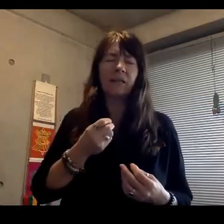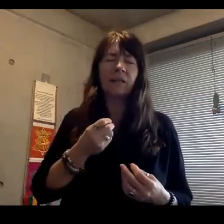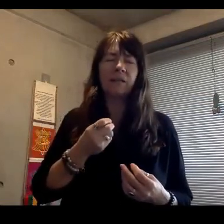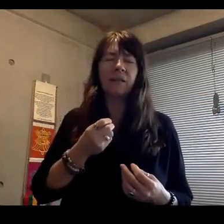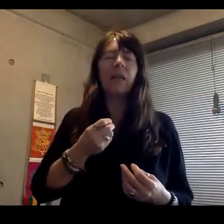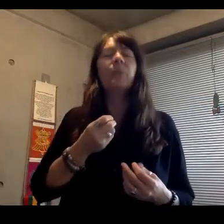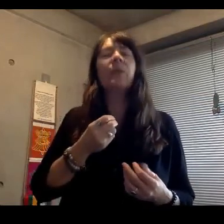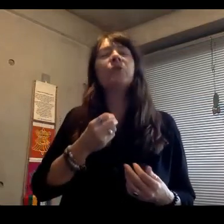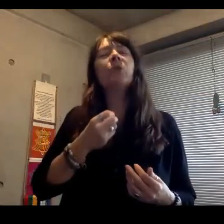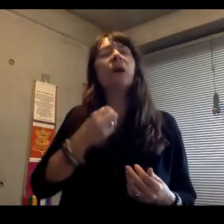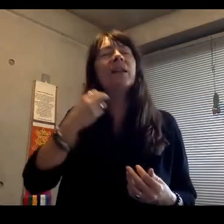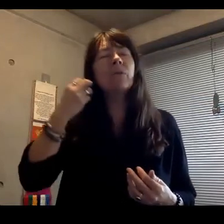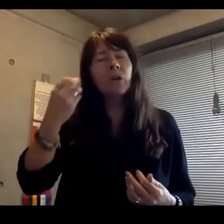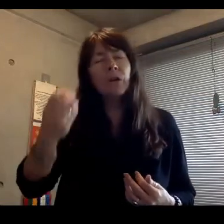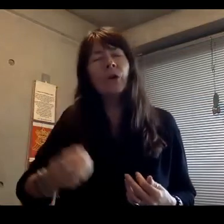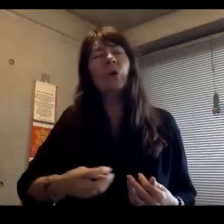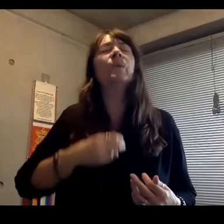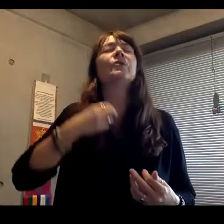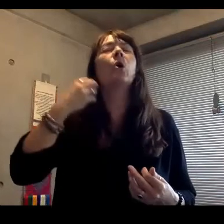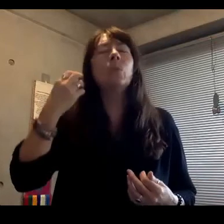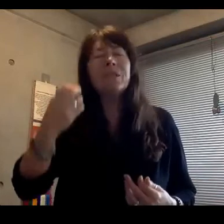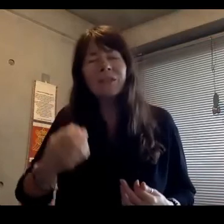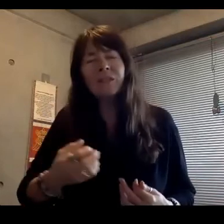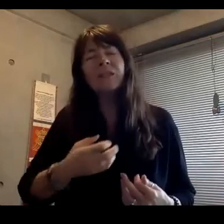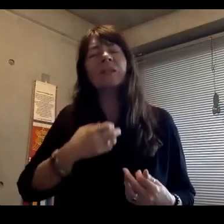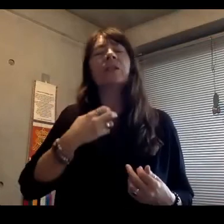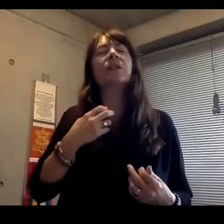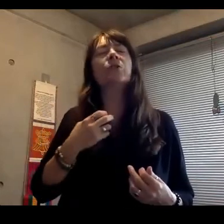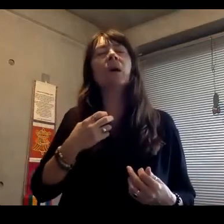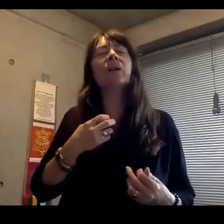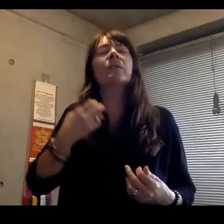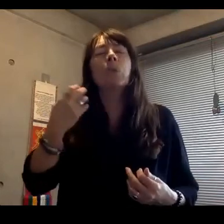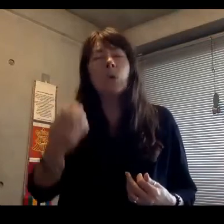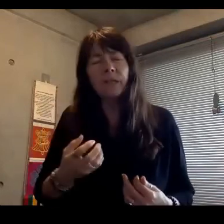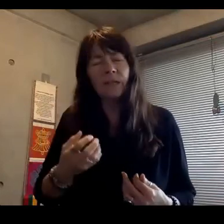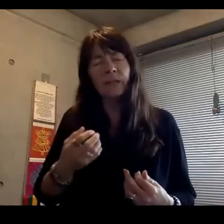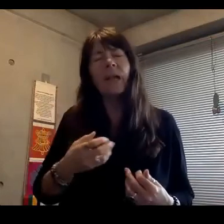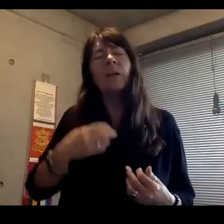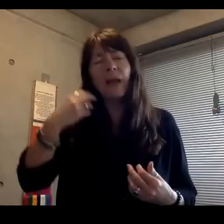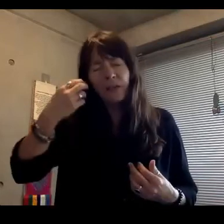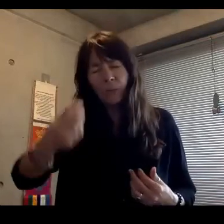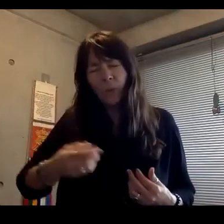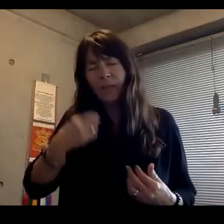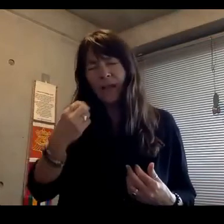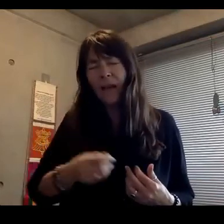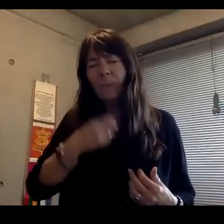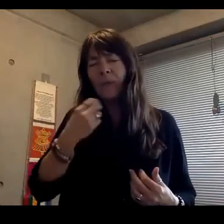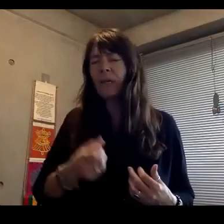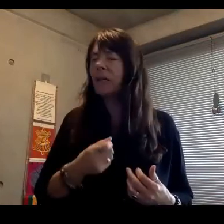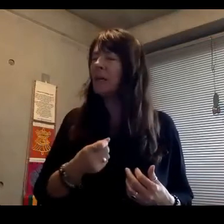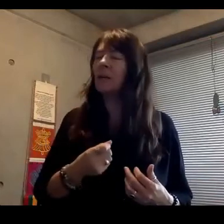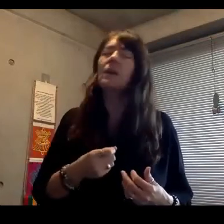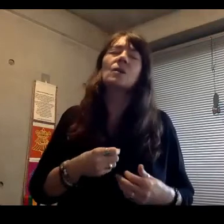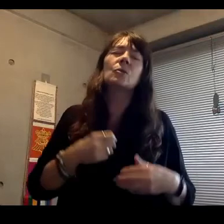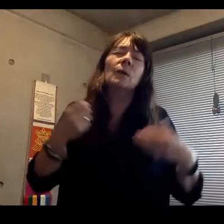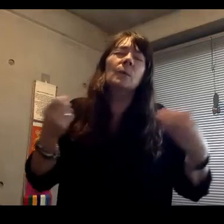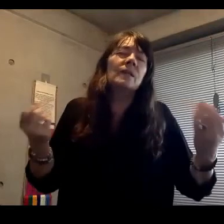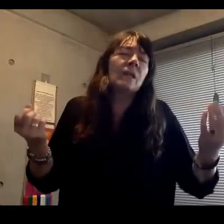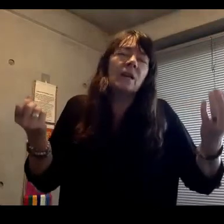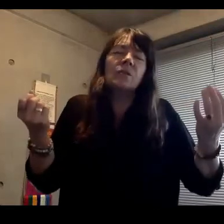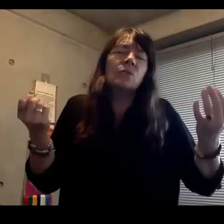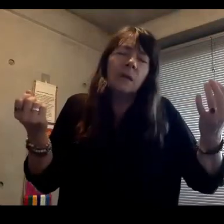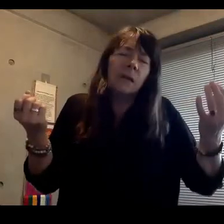mankind. Mm-hmm. That you are never alone, that you're always assisted, that you are supported. That is what is happening here. So